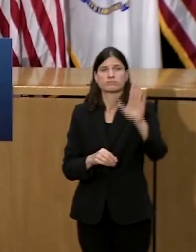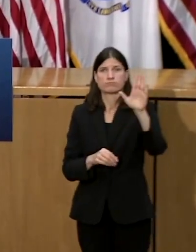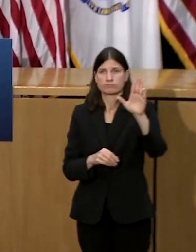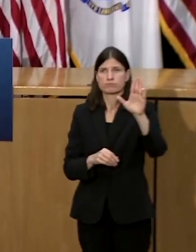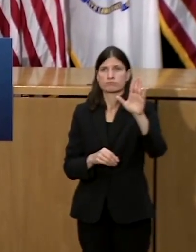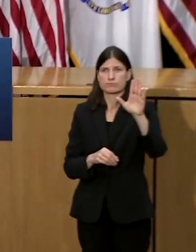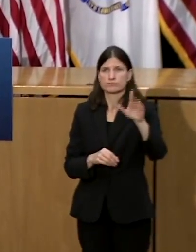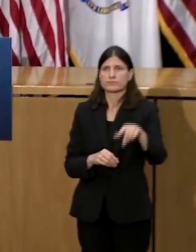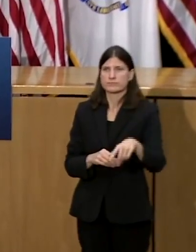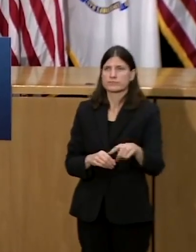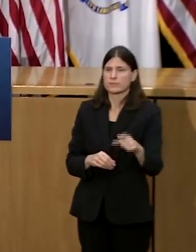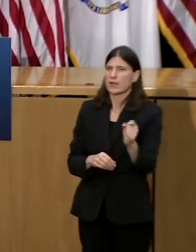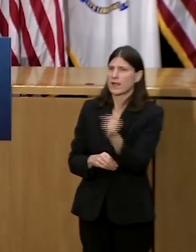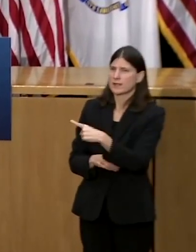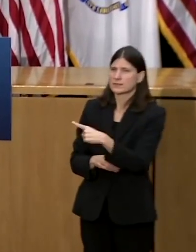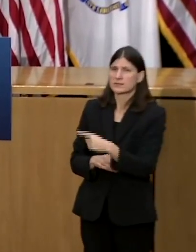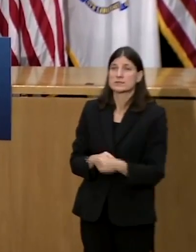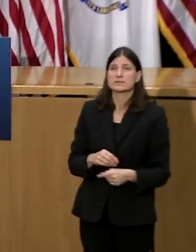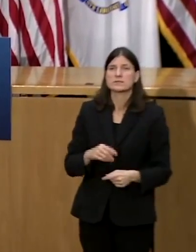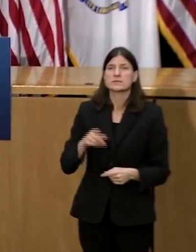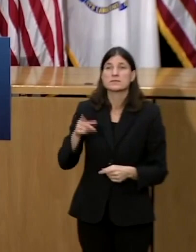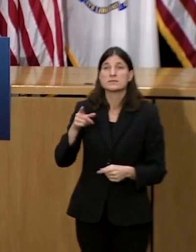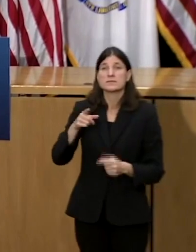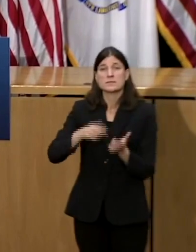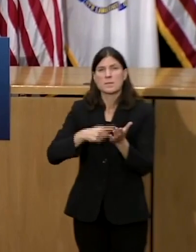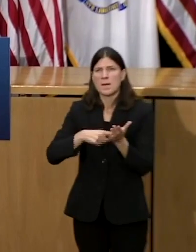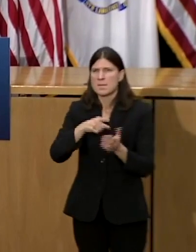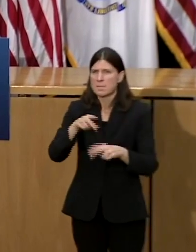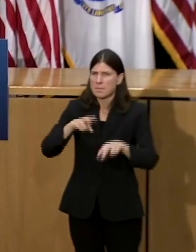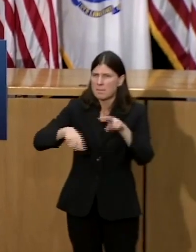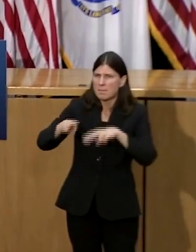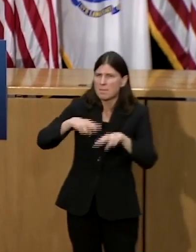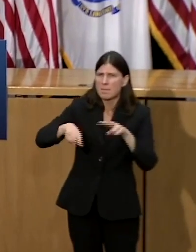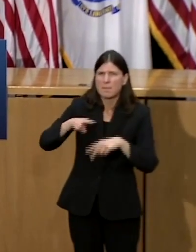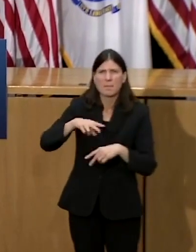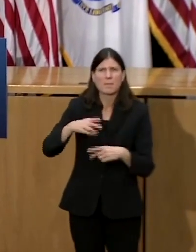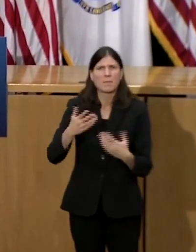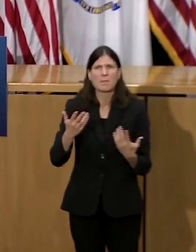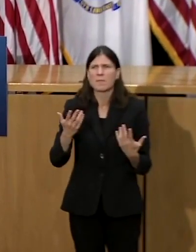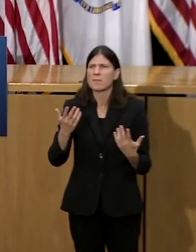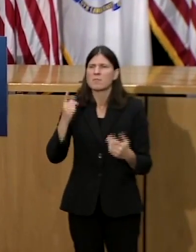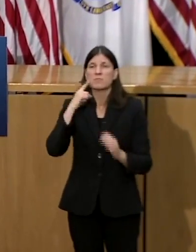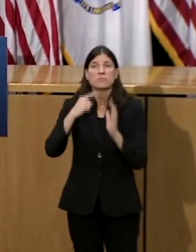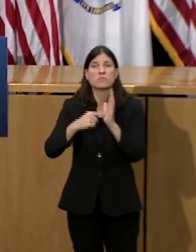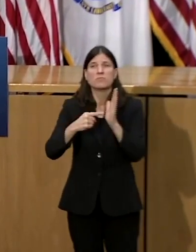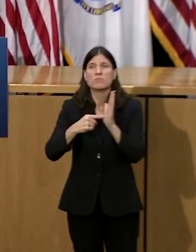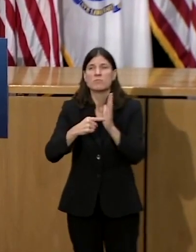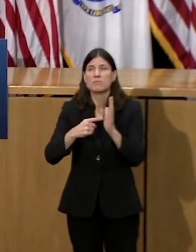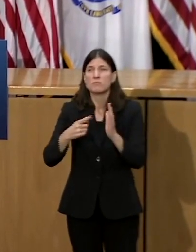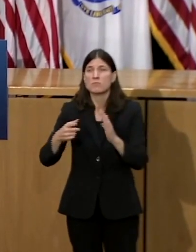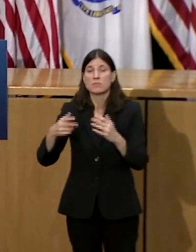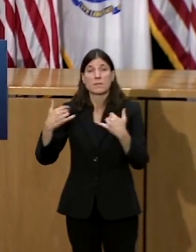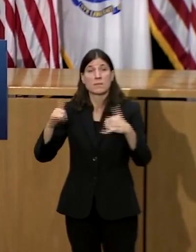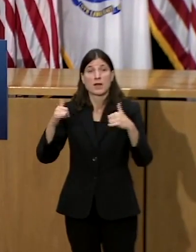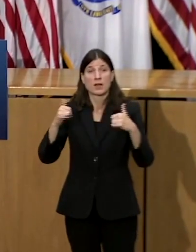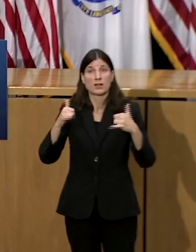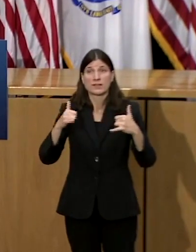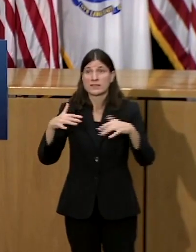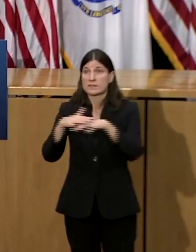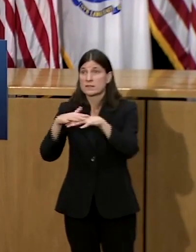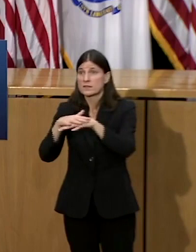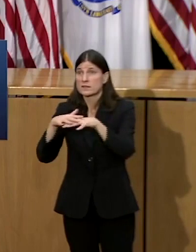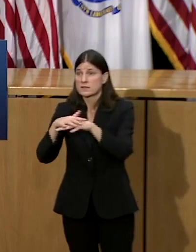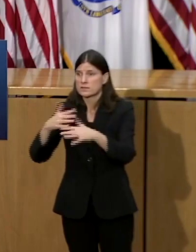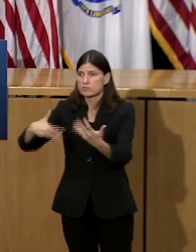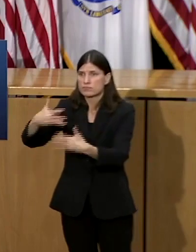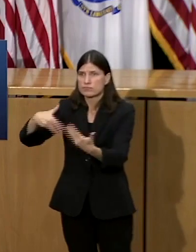school districts shut down suddenly if there's word of a party and there's concern that the virus might spread, so they're sending everybody home, even if